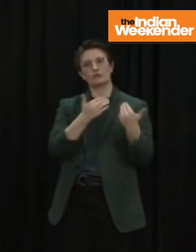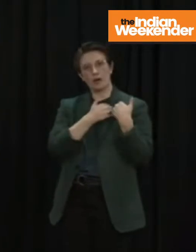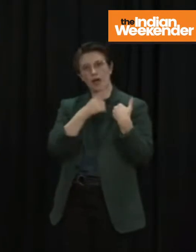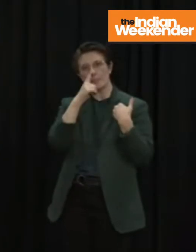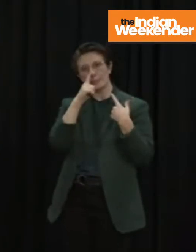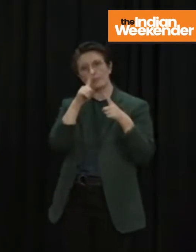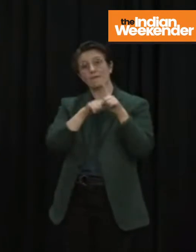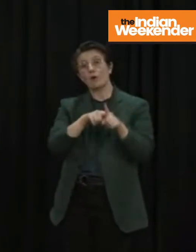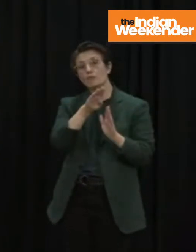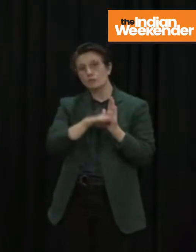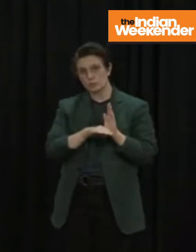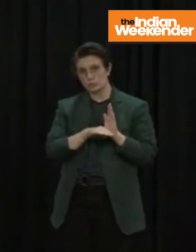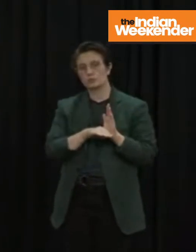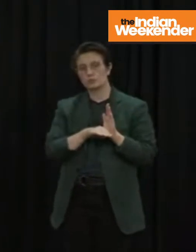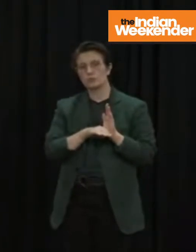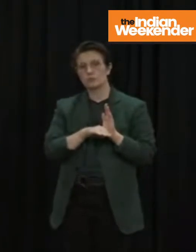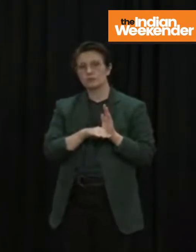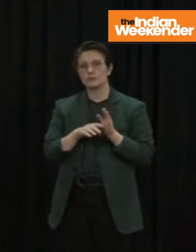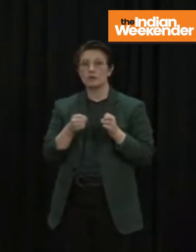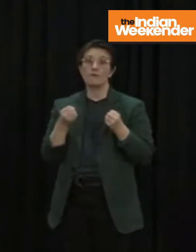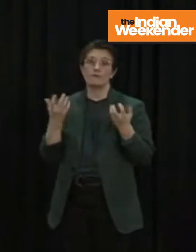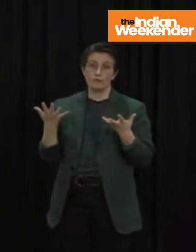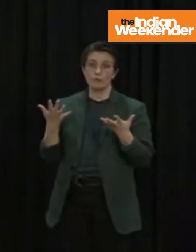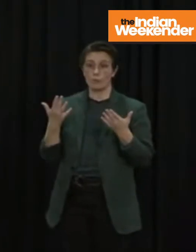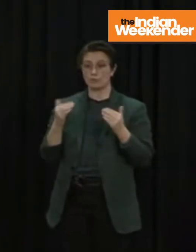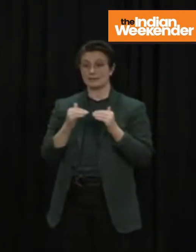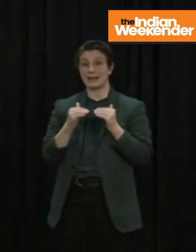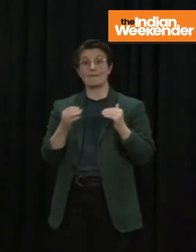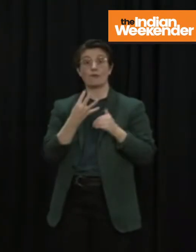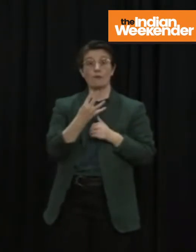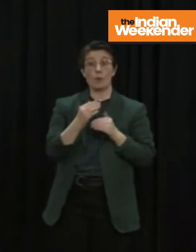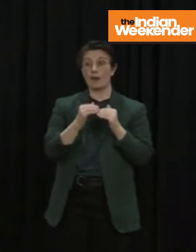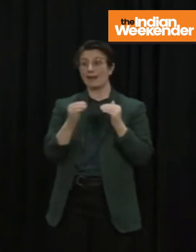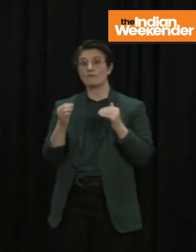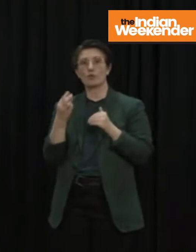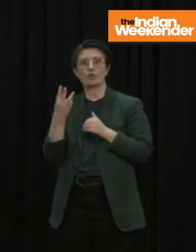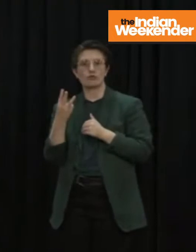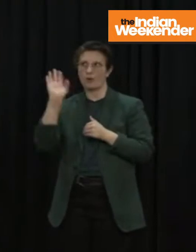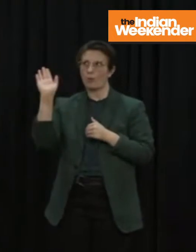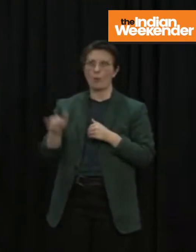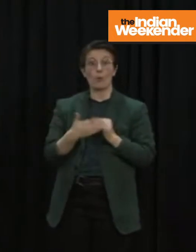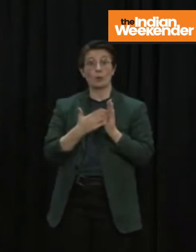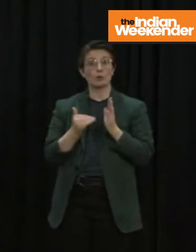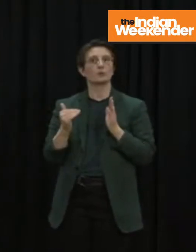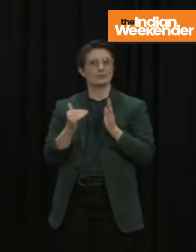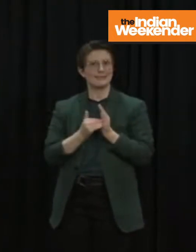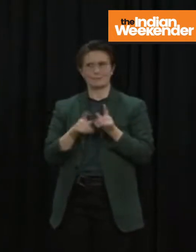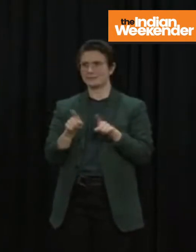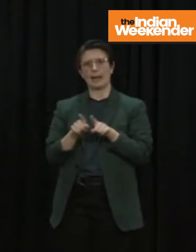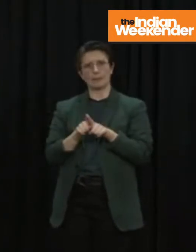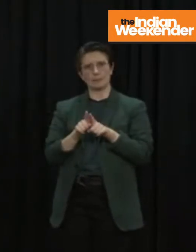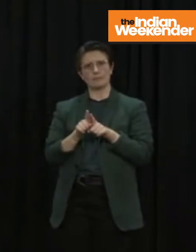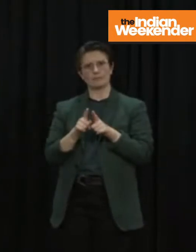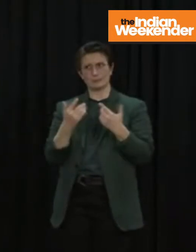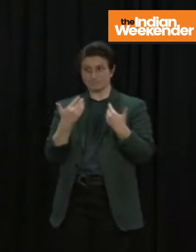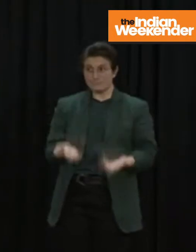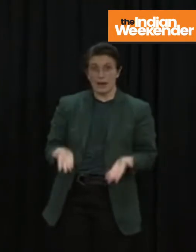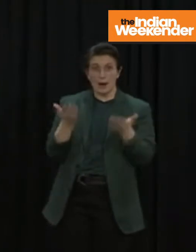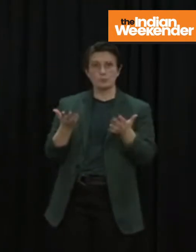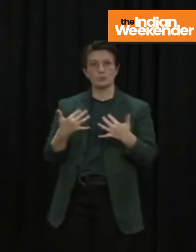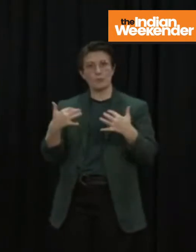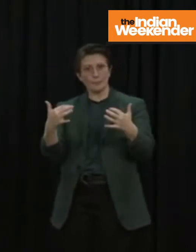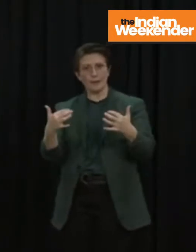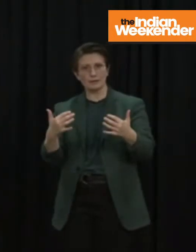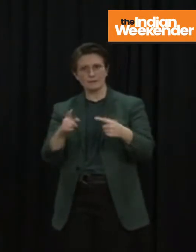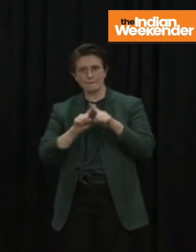alert level 4 and alert level 3 across the country, for example, again, same principle applies. We rely on people following the rules. And